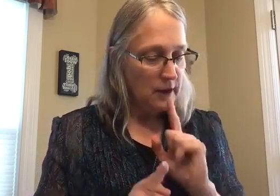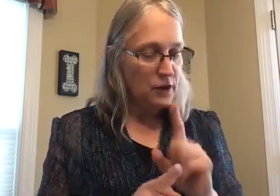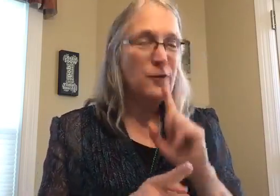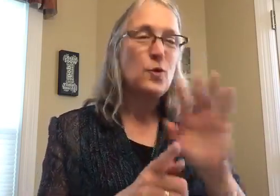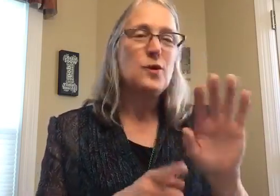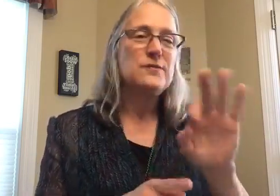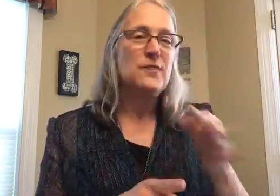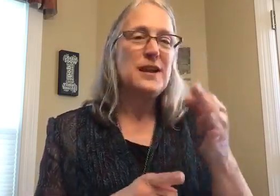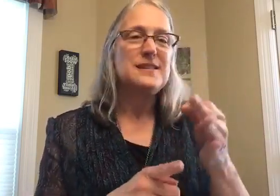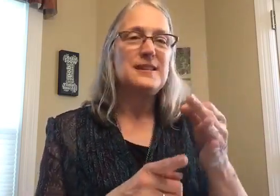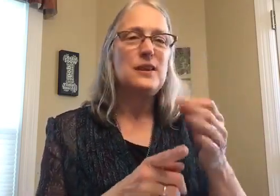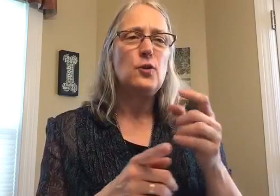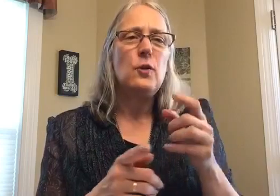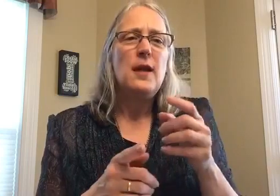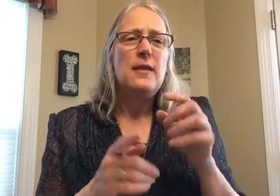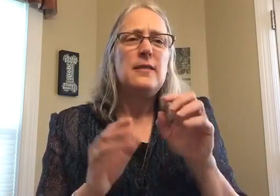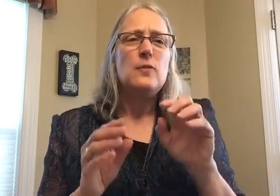Of course, France,